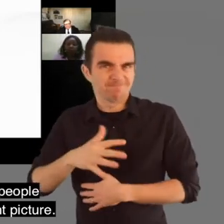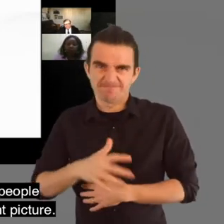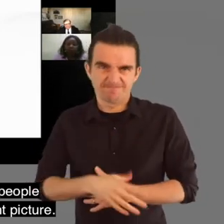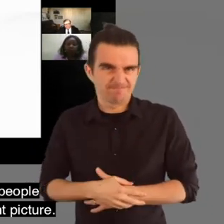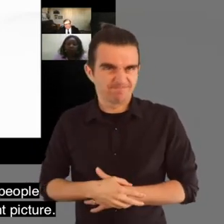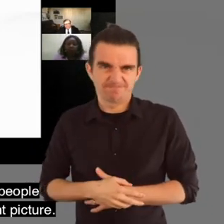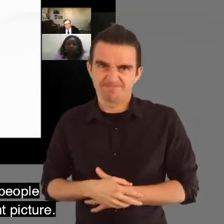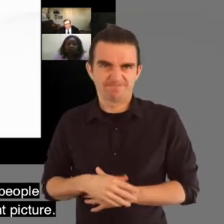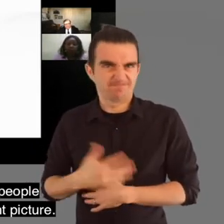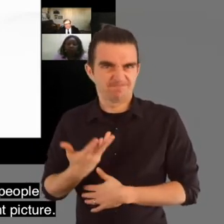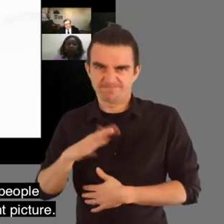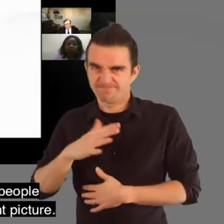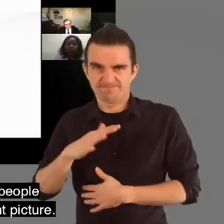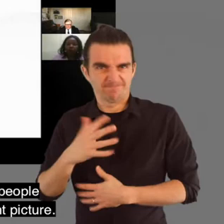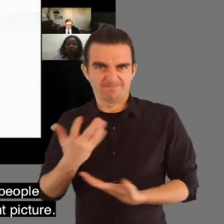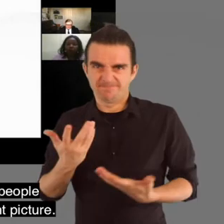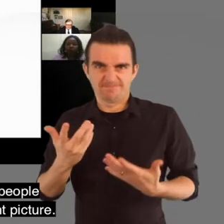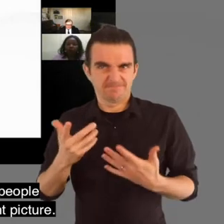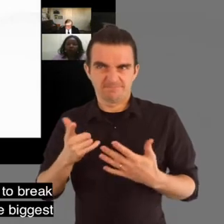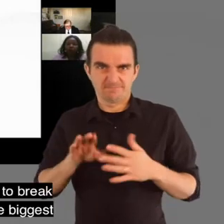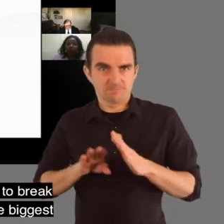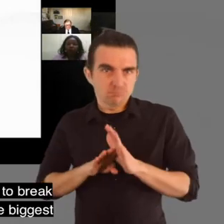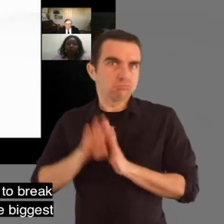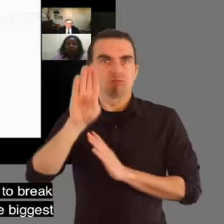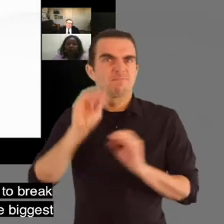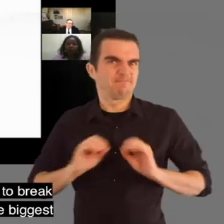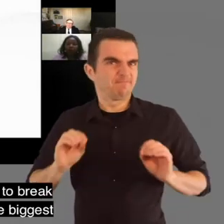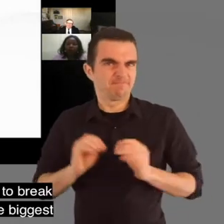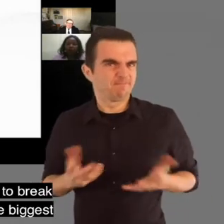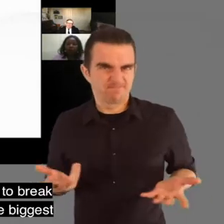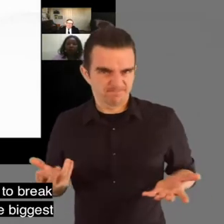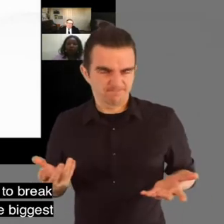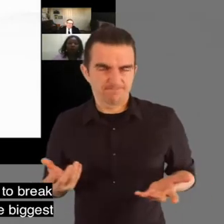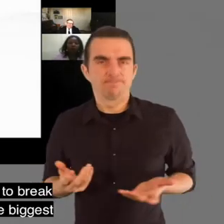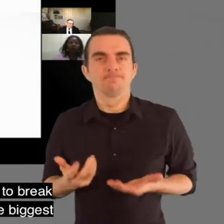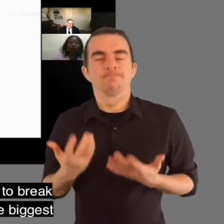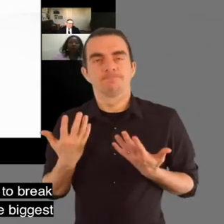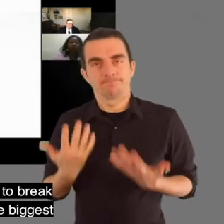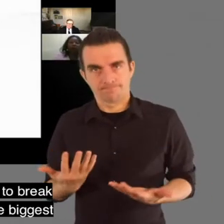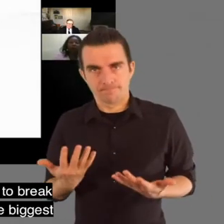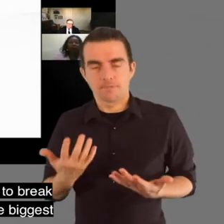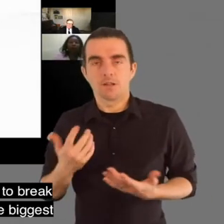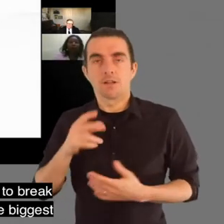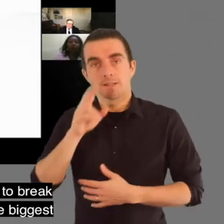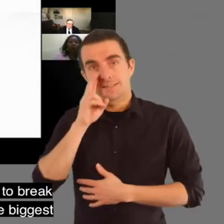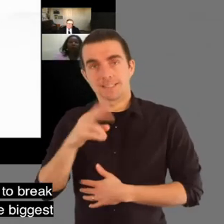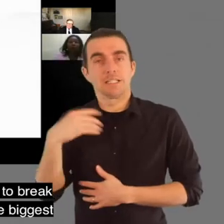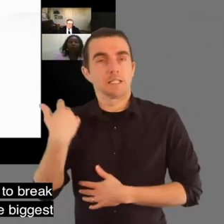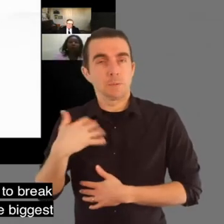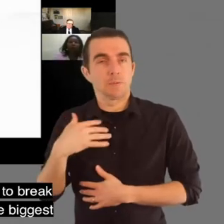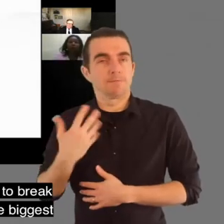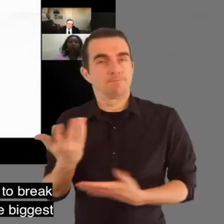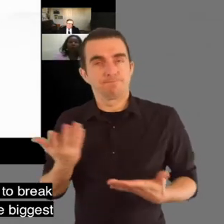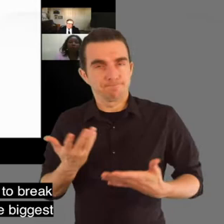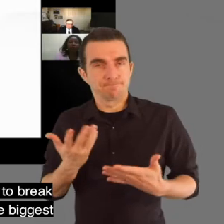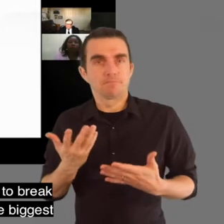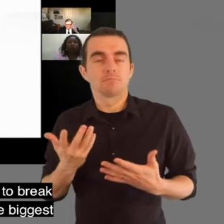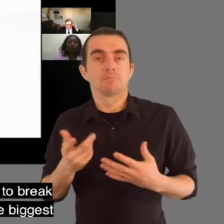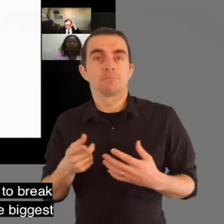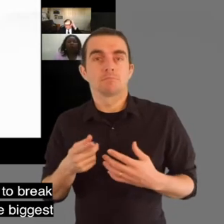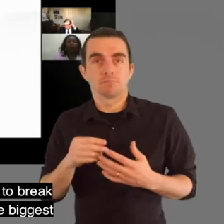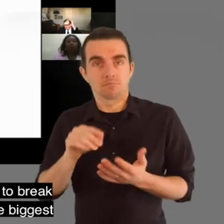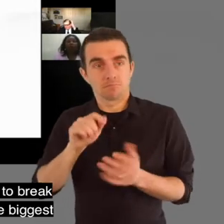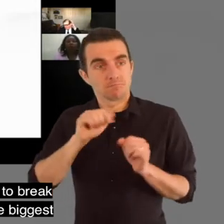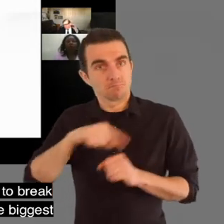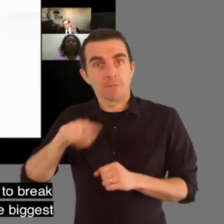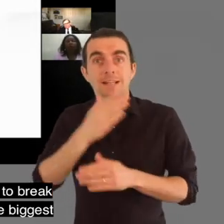not a very bright picture. And one, because we are still not able to break the glass